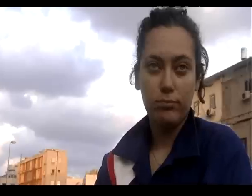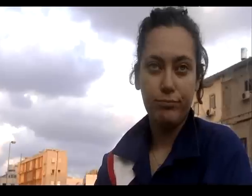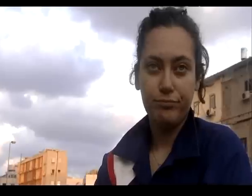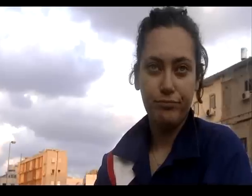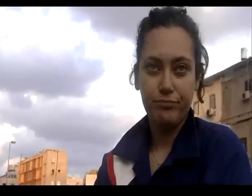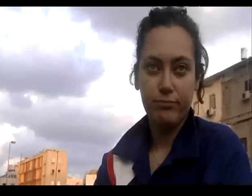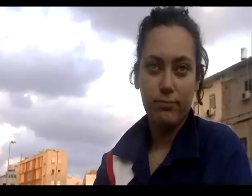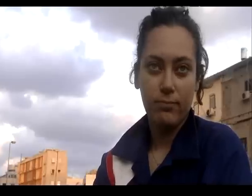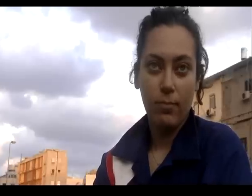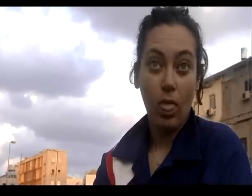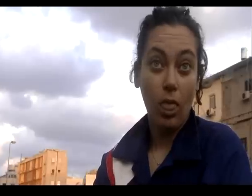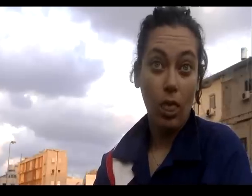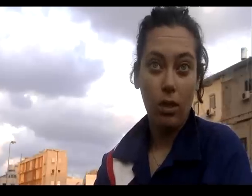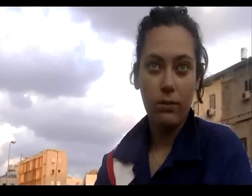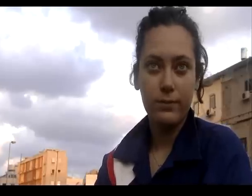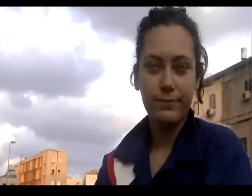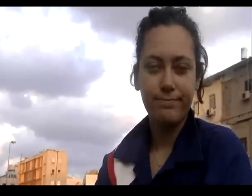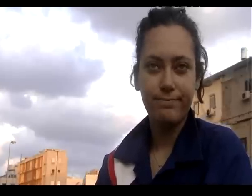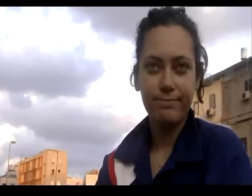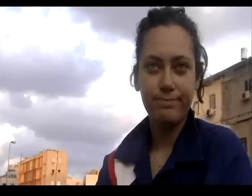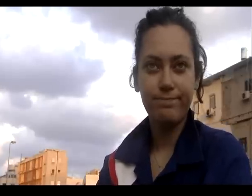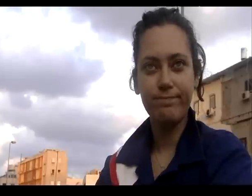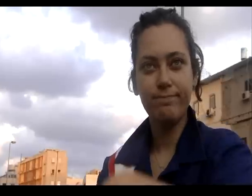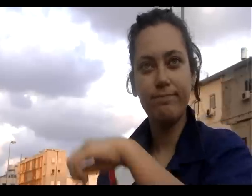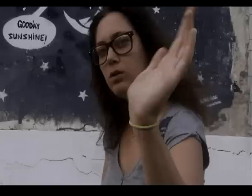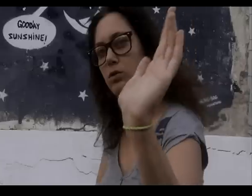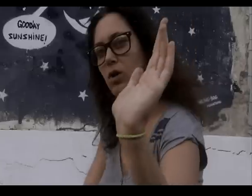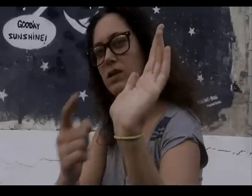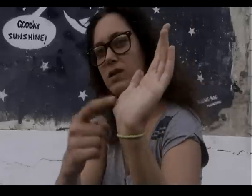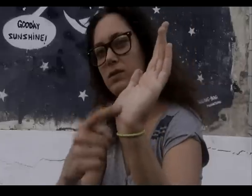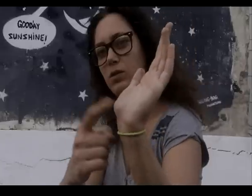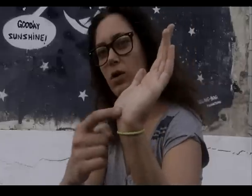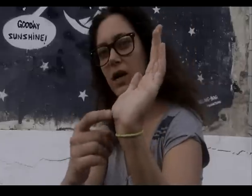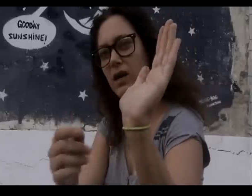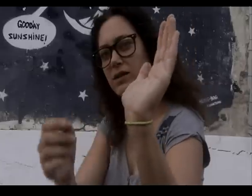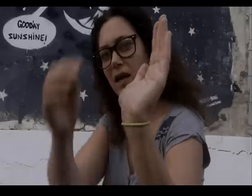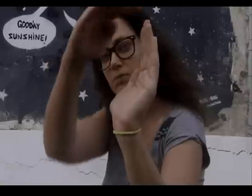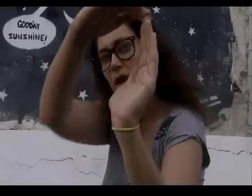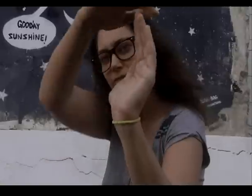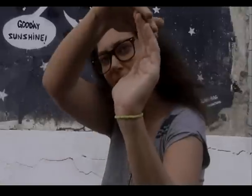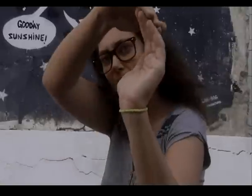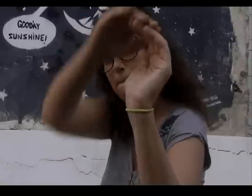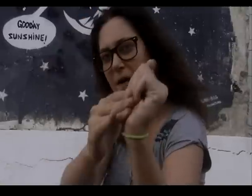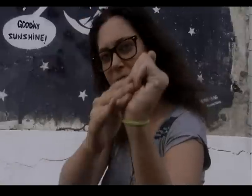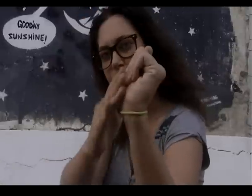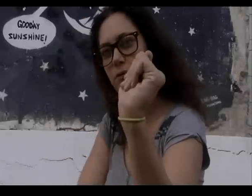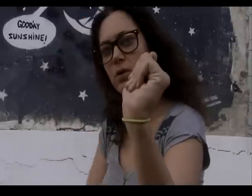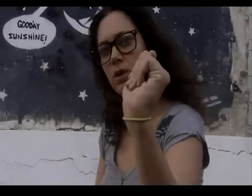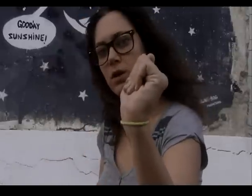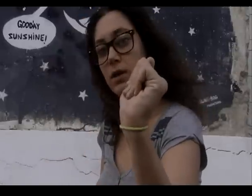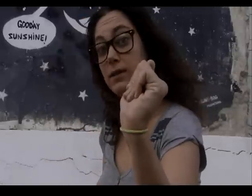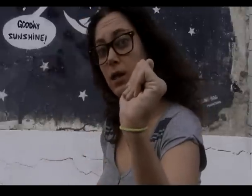Time travel is possible, but what happened? You are dead. You are here, time travel, it killed